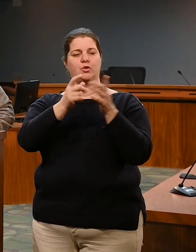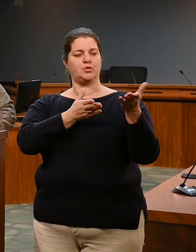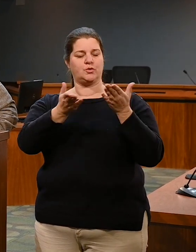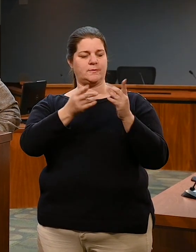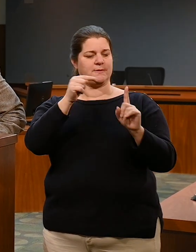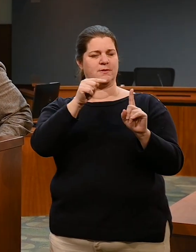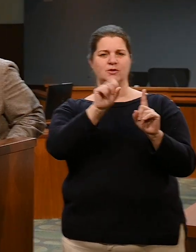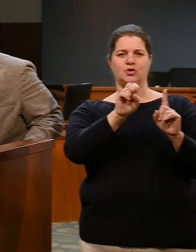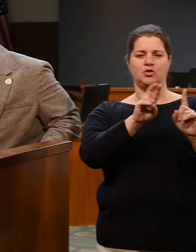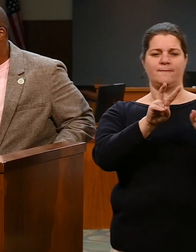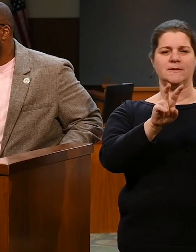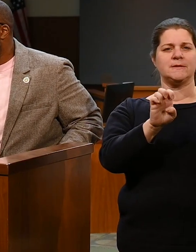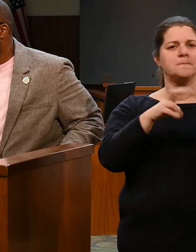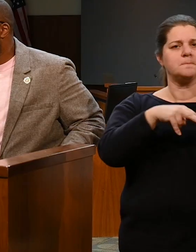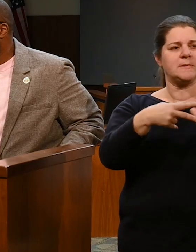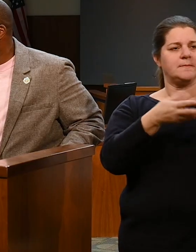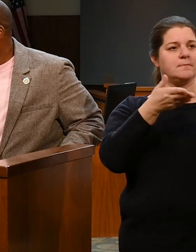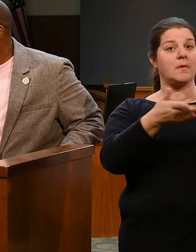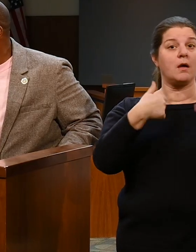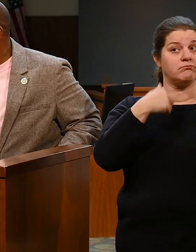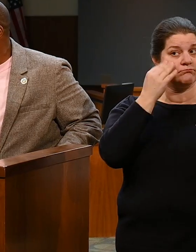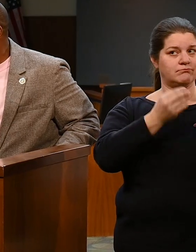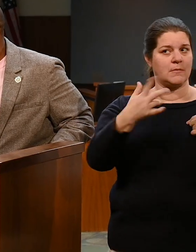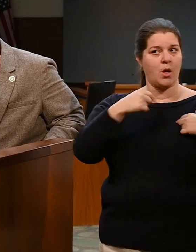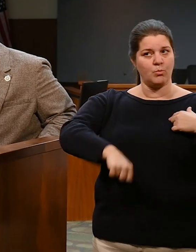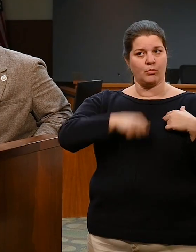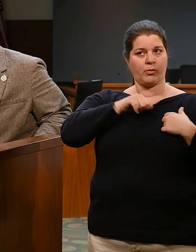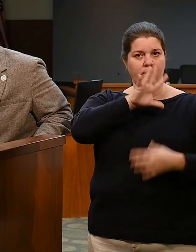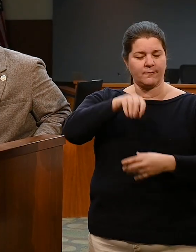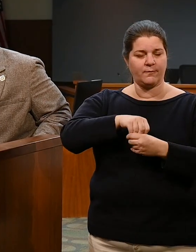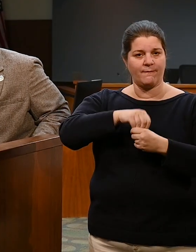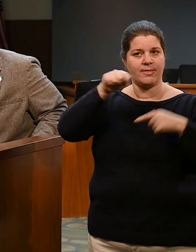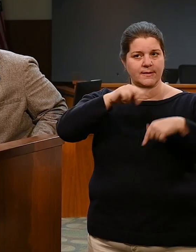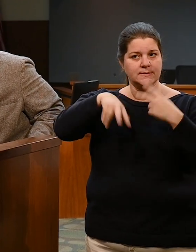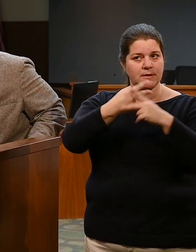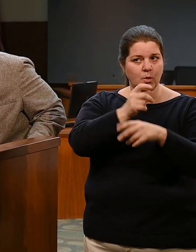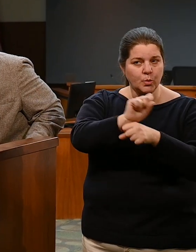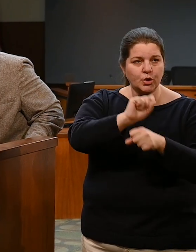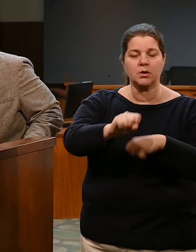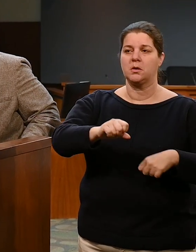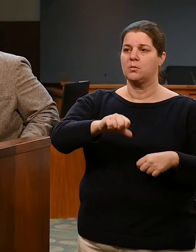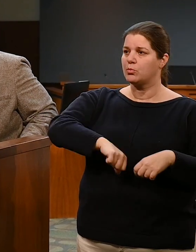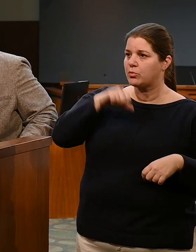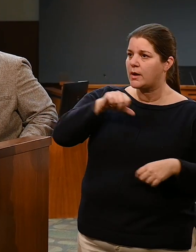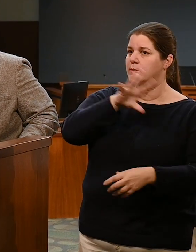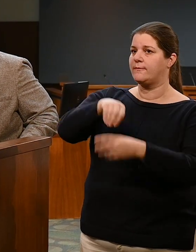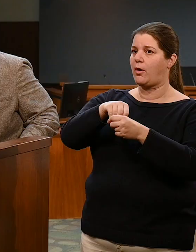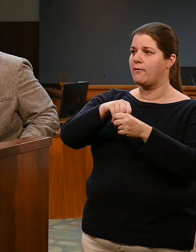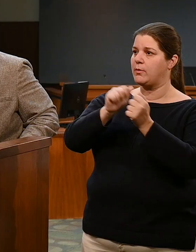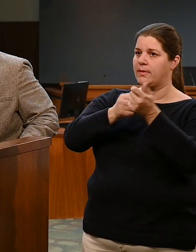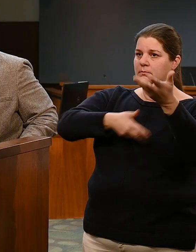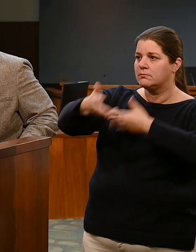that mean? I'm proud to be a part of this work. I'm proud to be a part of people who are willing to do this work. One of the things that I